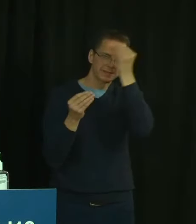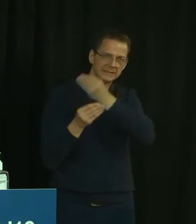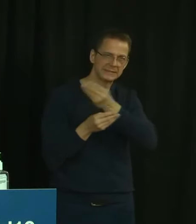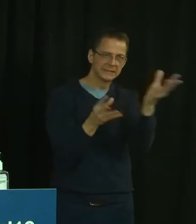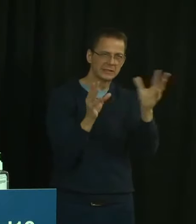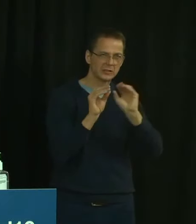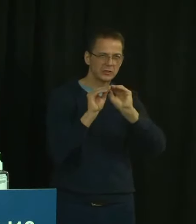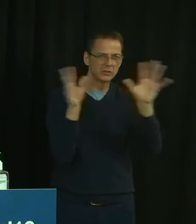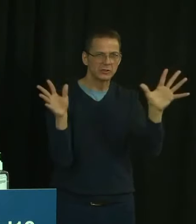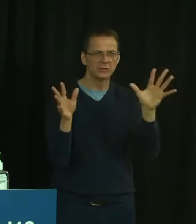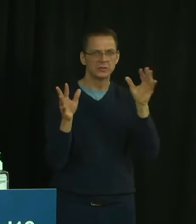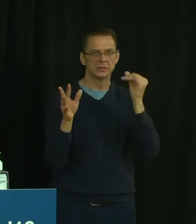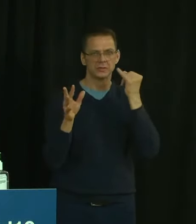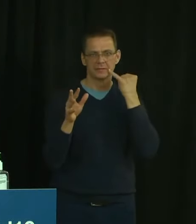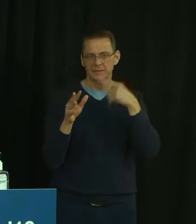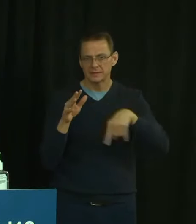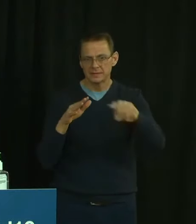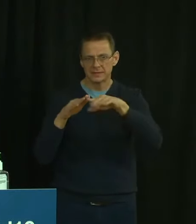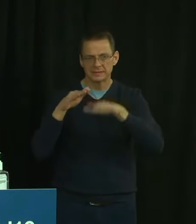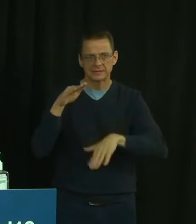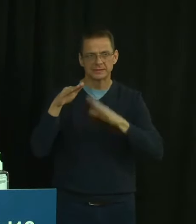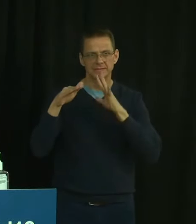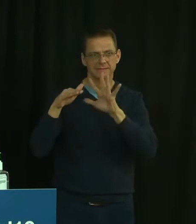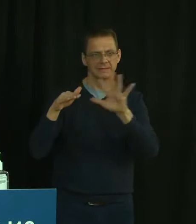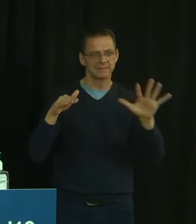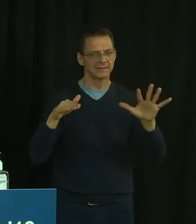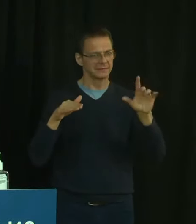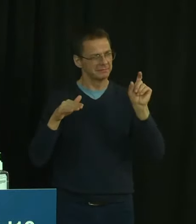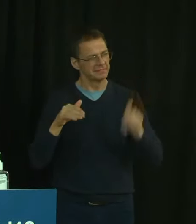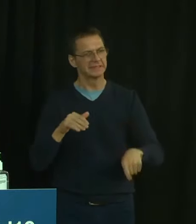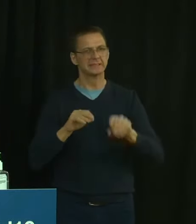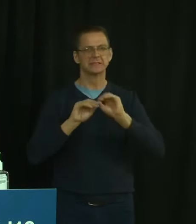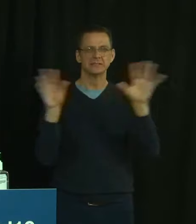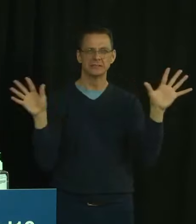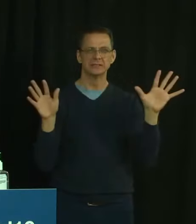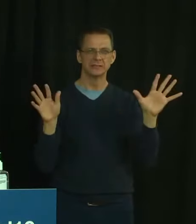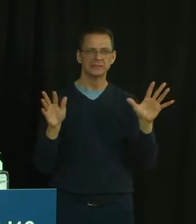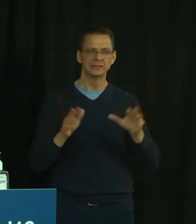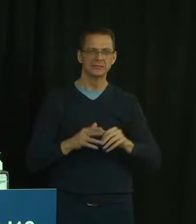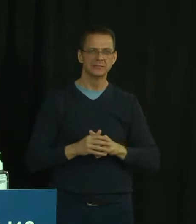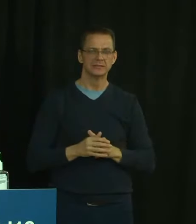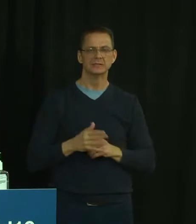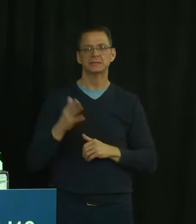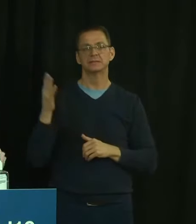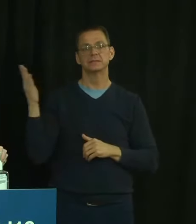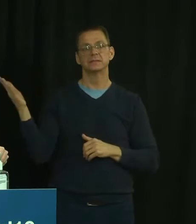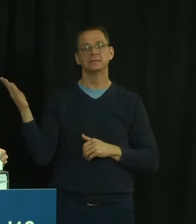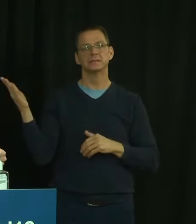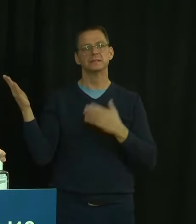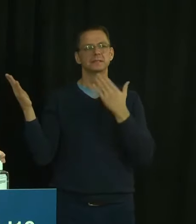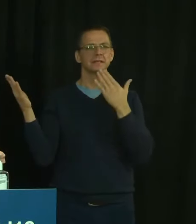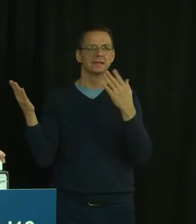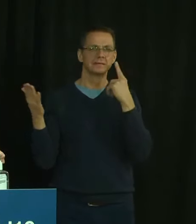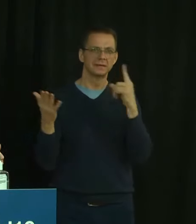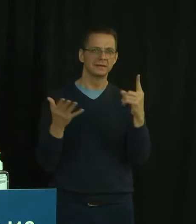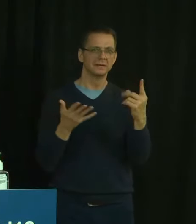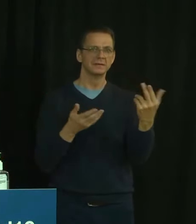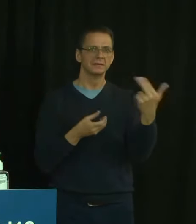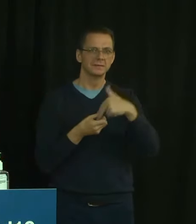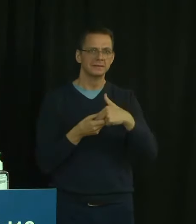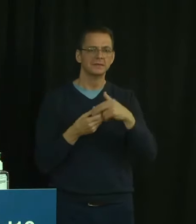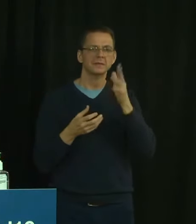future. Thank you all for joining us. Dr. Hinshaw will provide another live update on Thursday afternoon. Have a safe day.